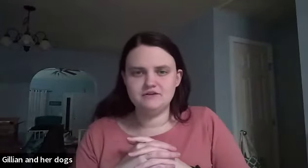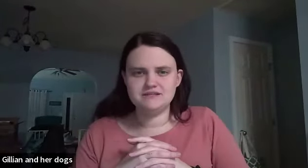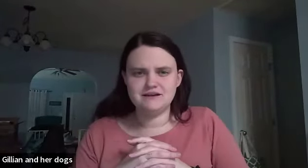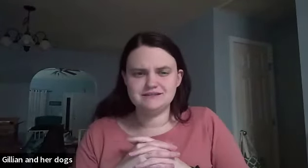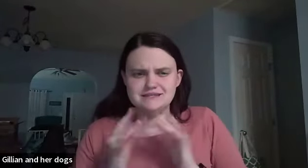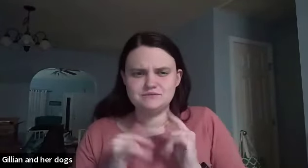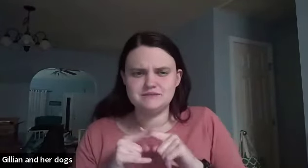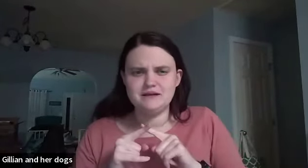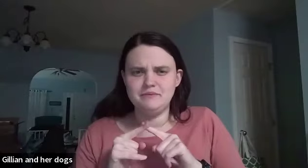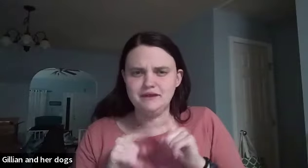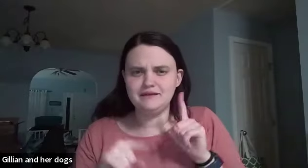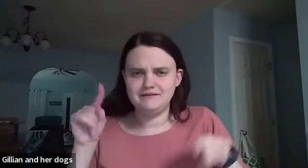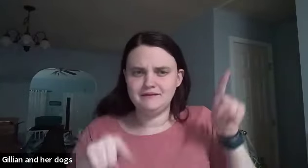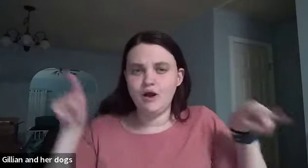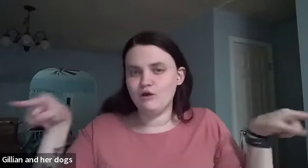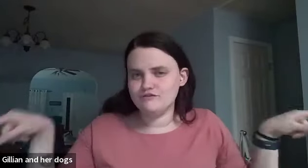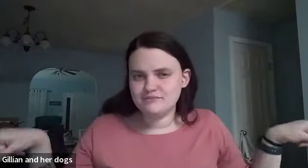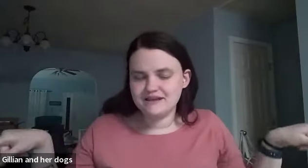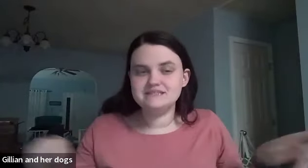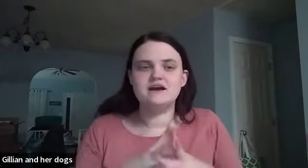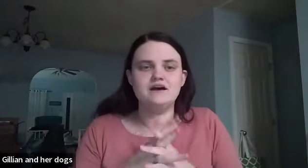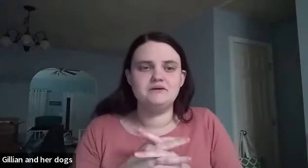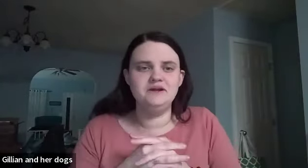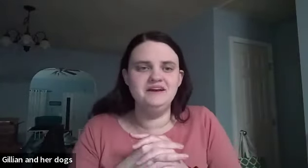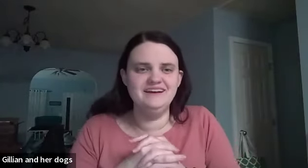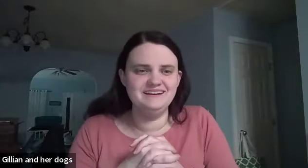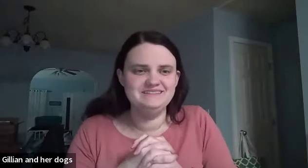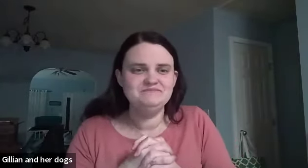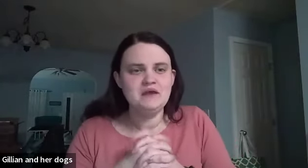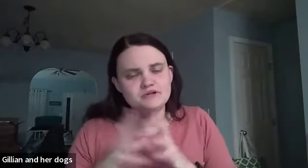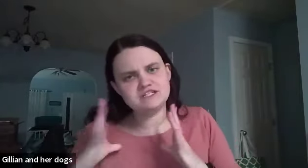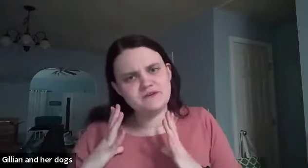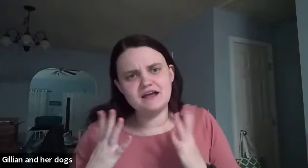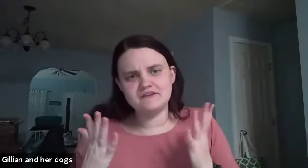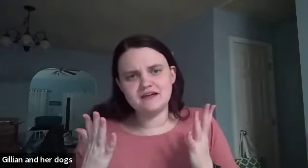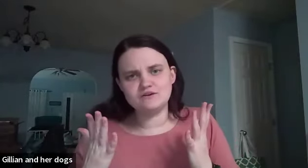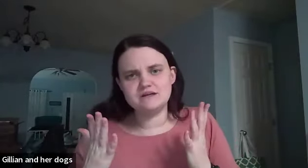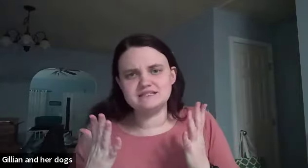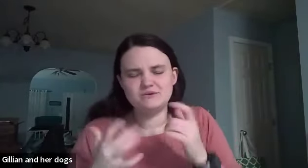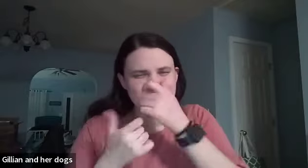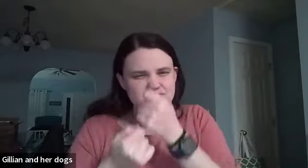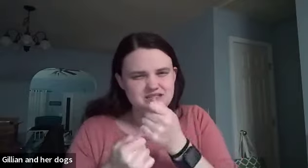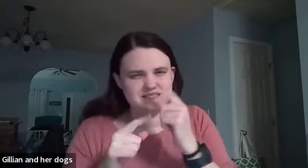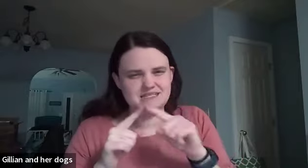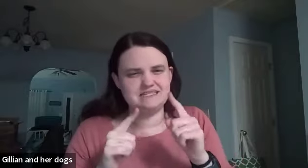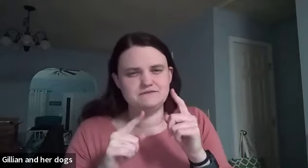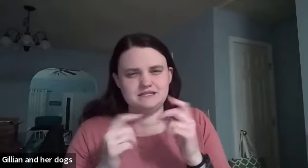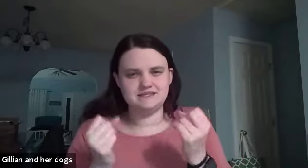know this one's been a bit all over the place, which is fine. I think that it's always interesting to see different